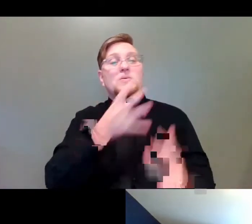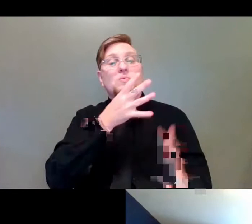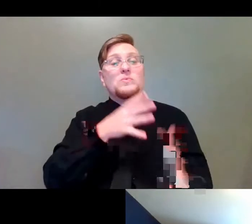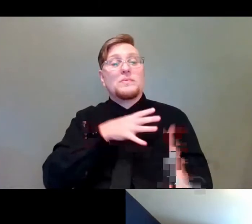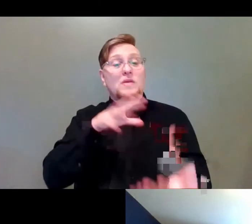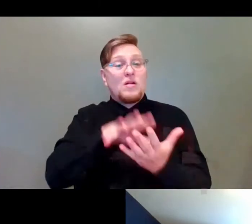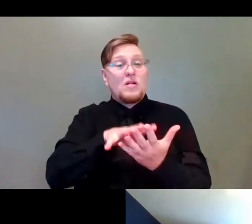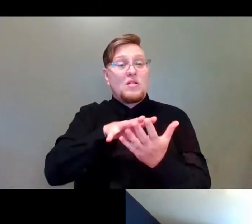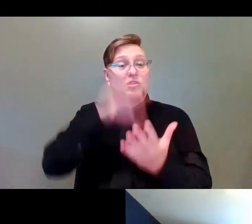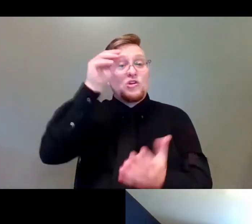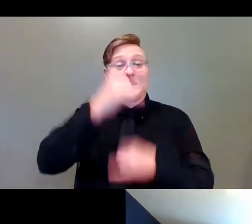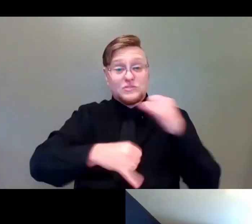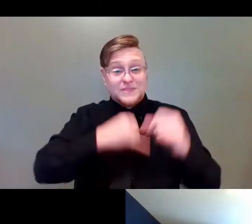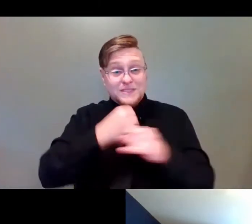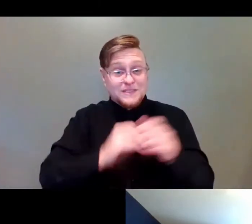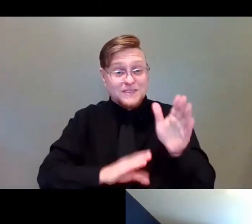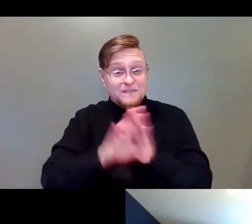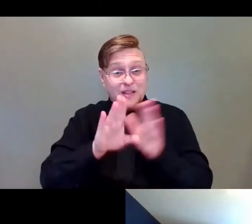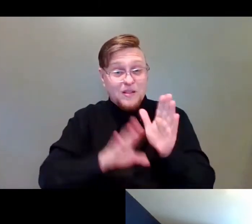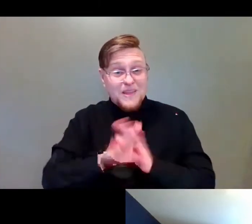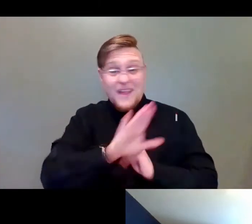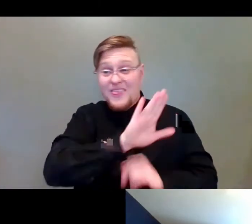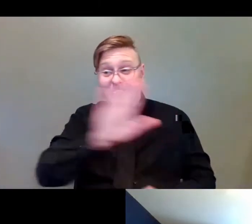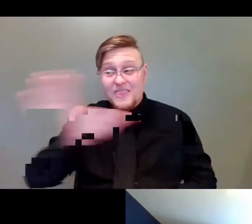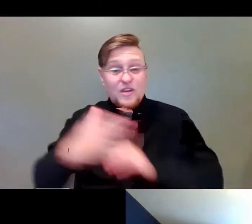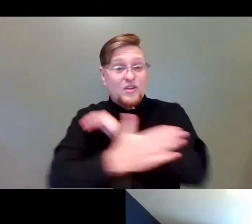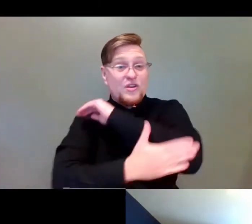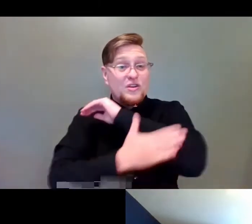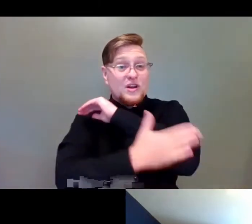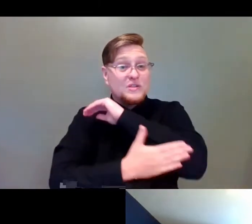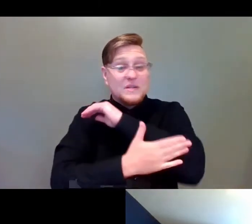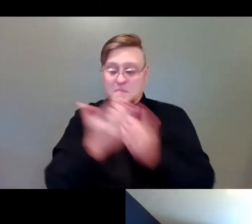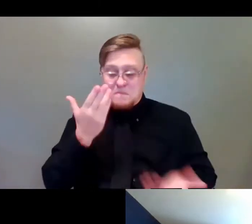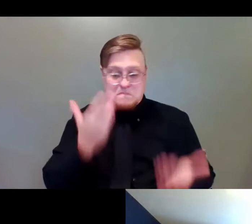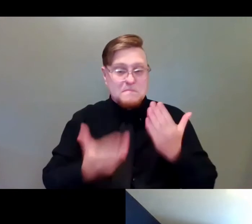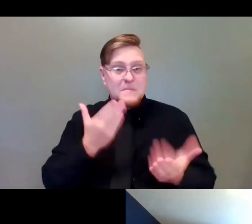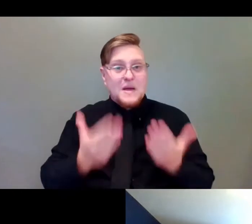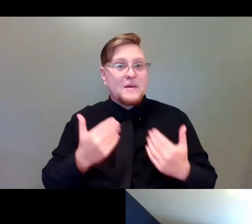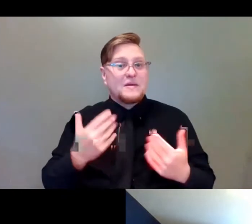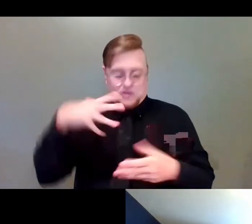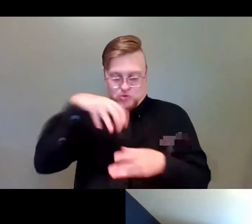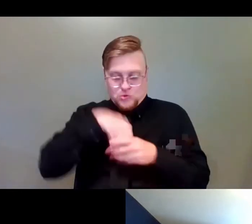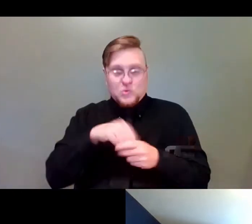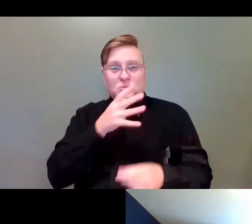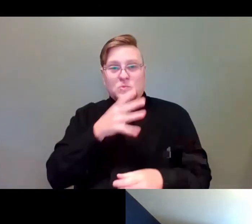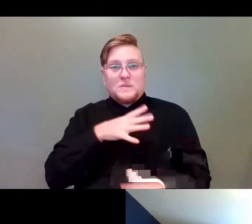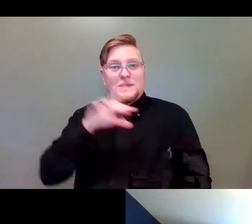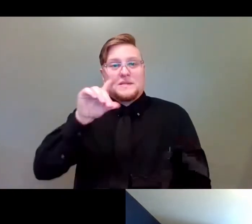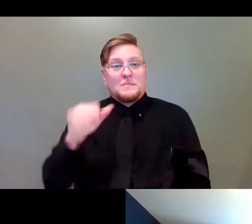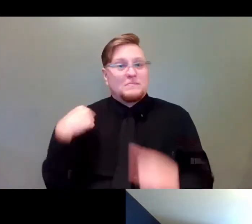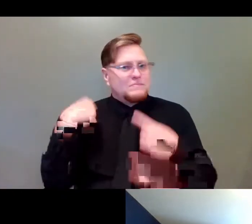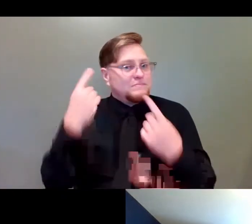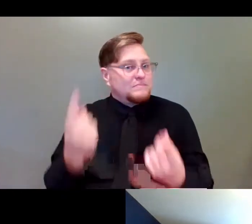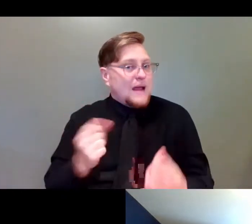international development organizations in their countries who may not previously have included disabled women in their